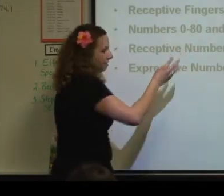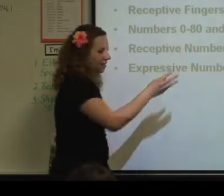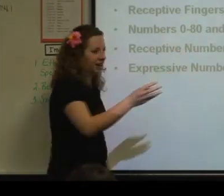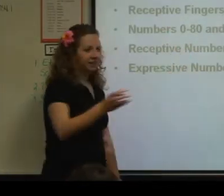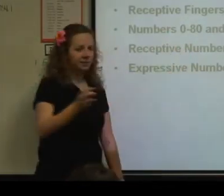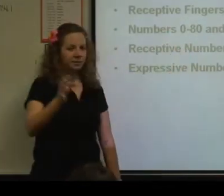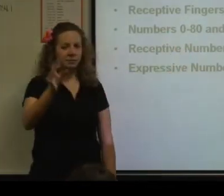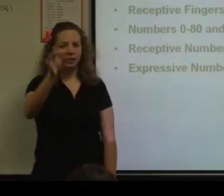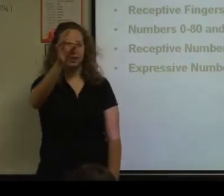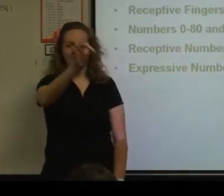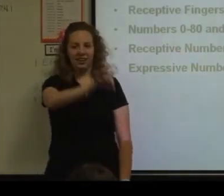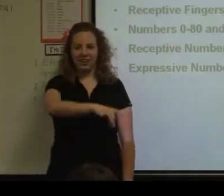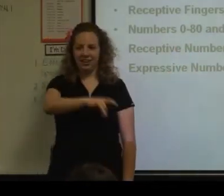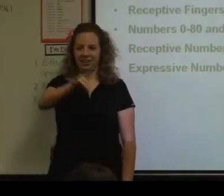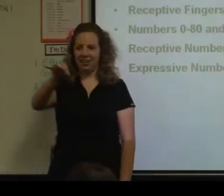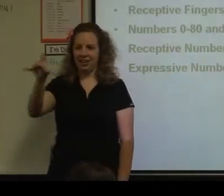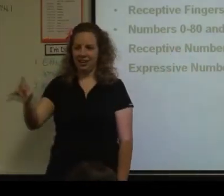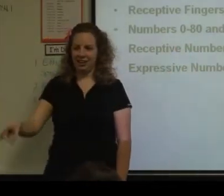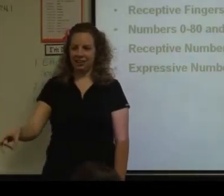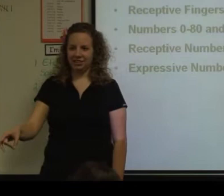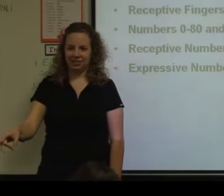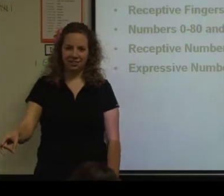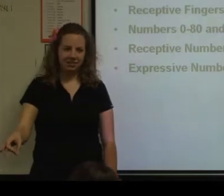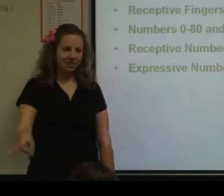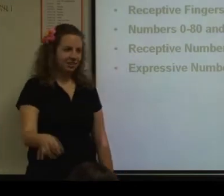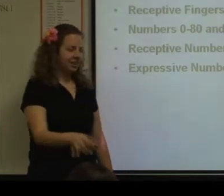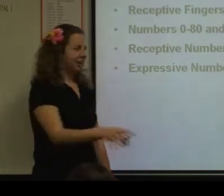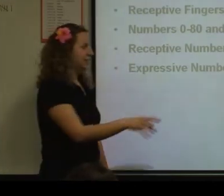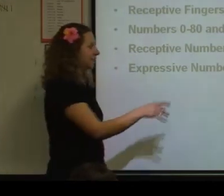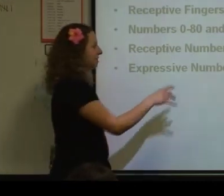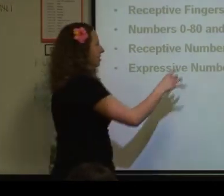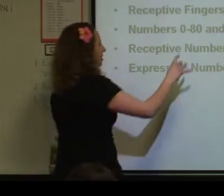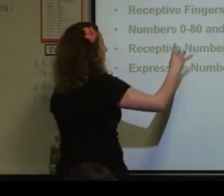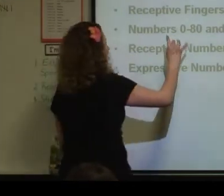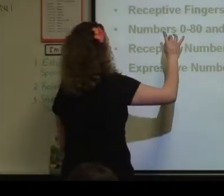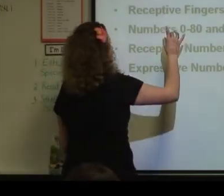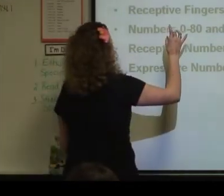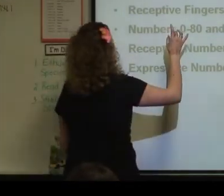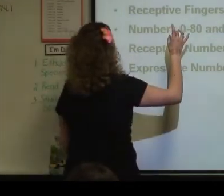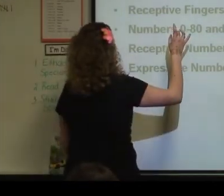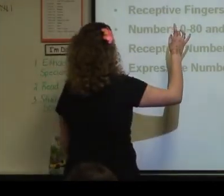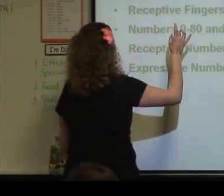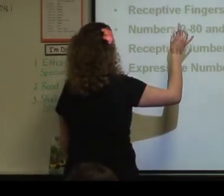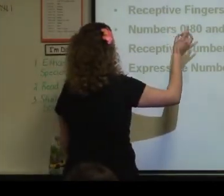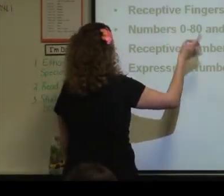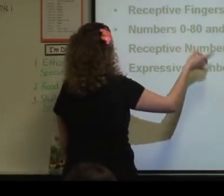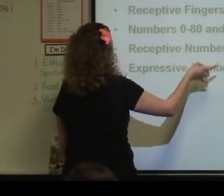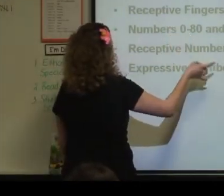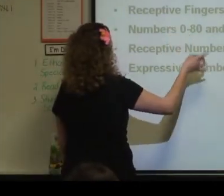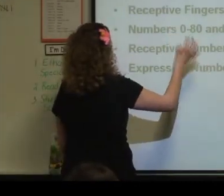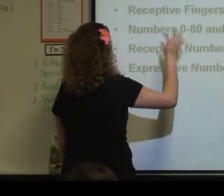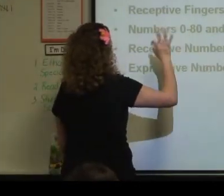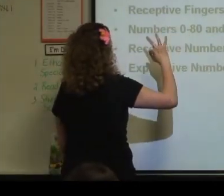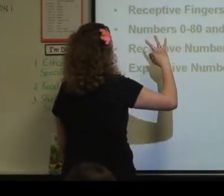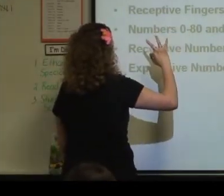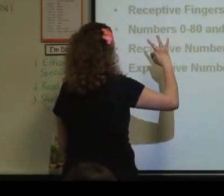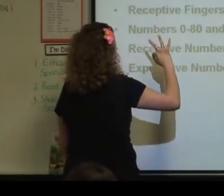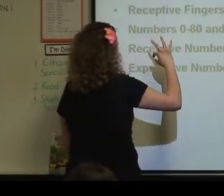87. Okay, double number. 88. Okay, smaller number to the outside. 89,